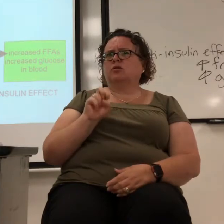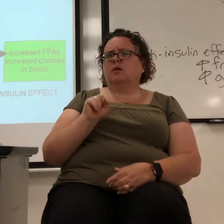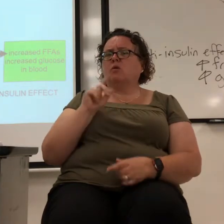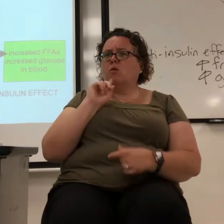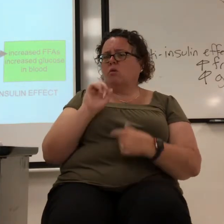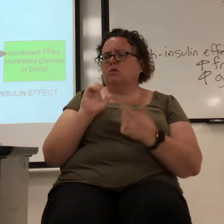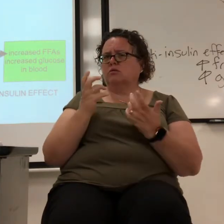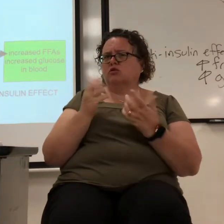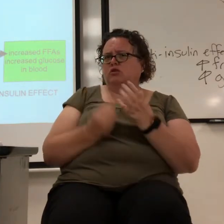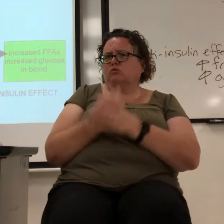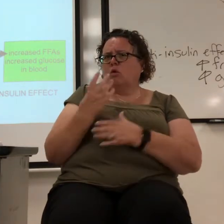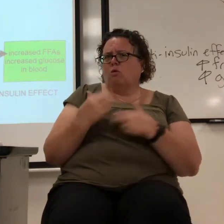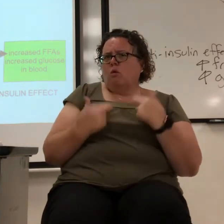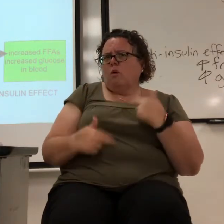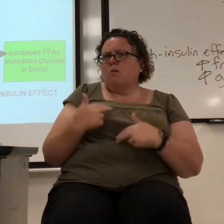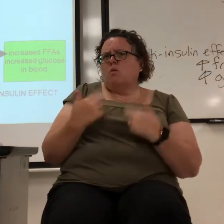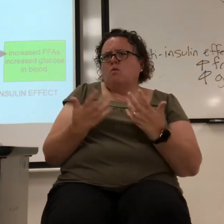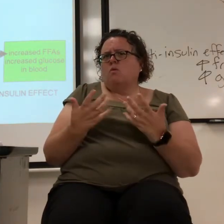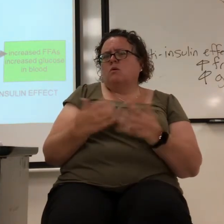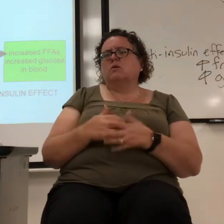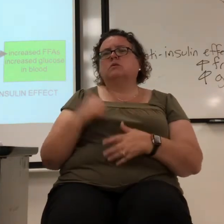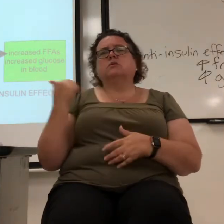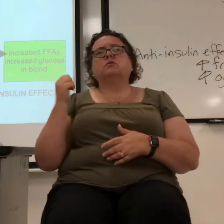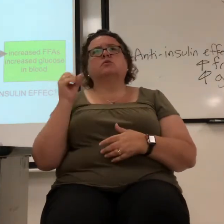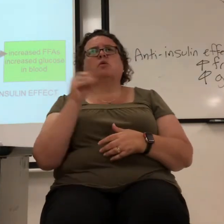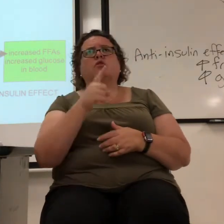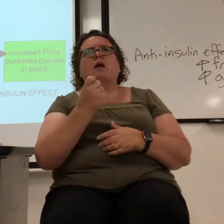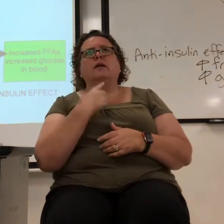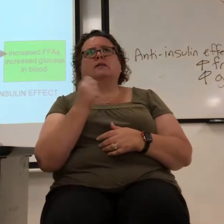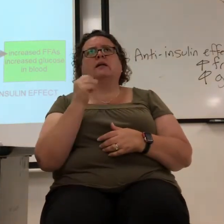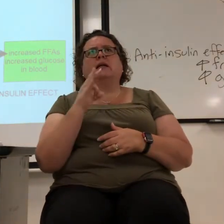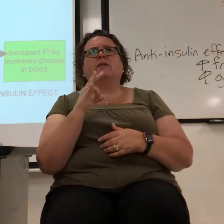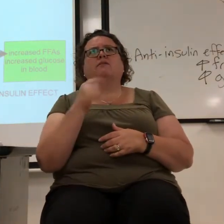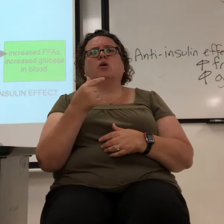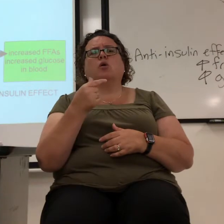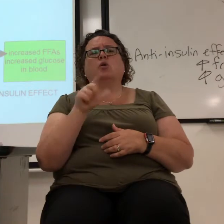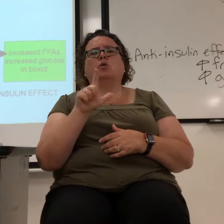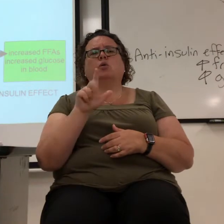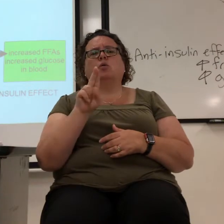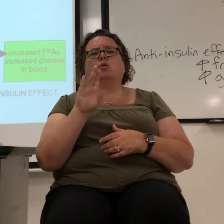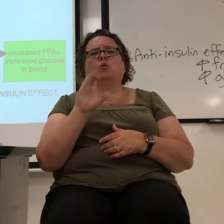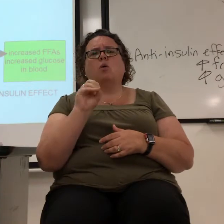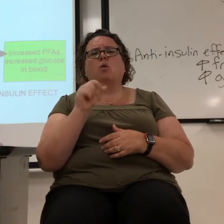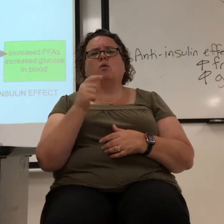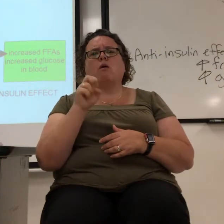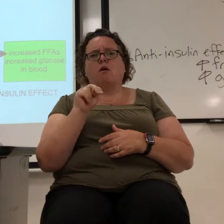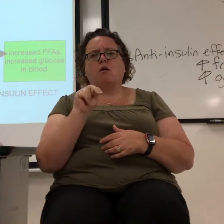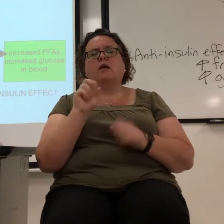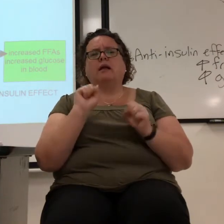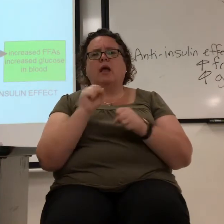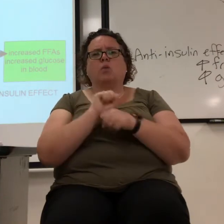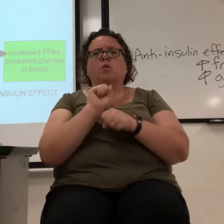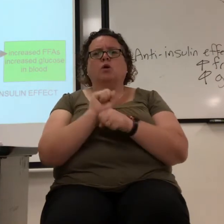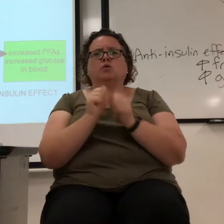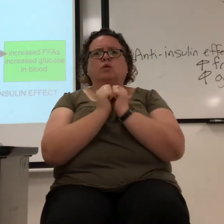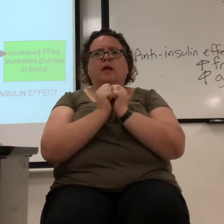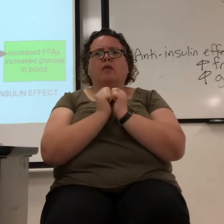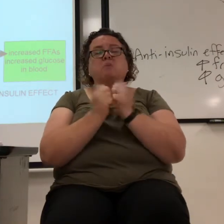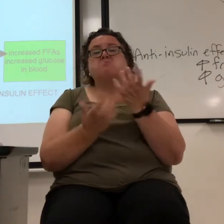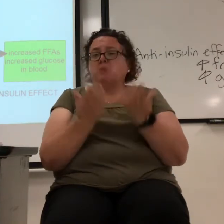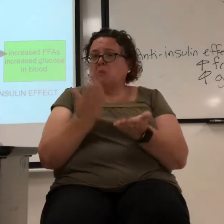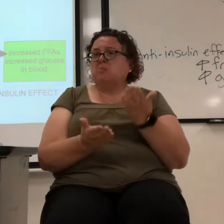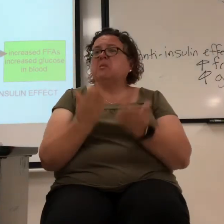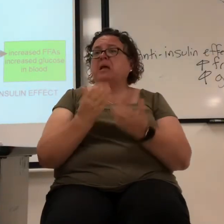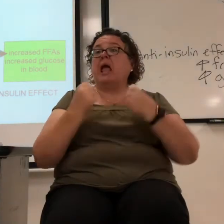growth hormone? Let's see, so you're asking if glucagon and this can kind of work together. Yeah, probably. Yeah,